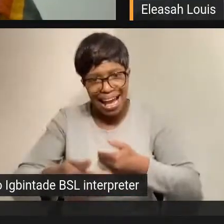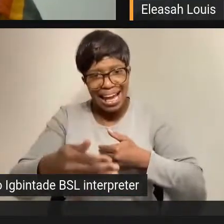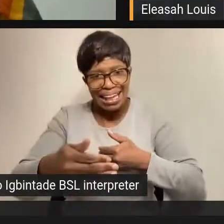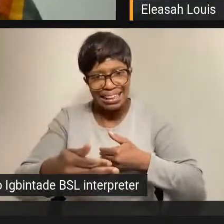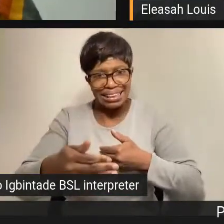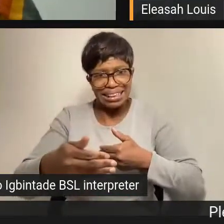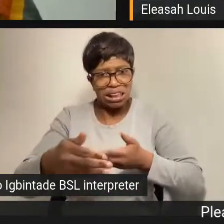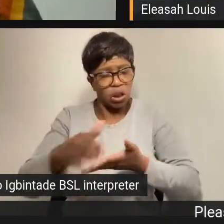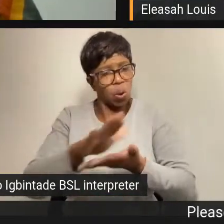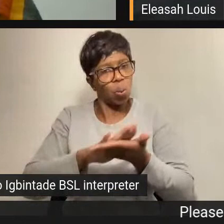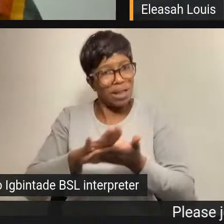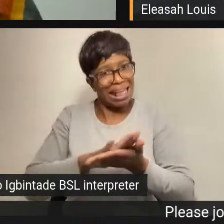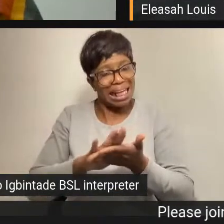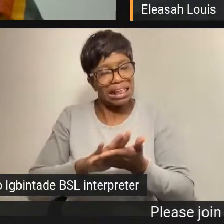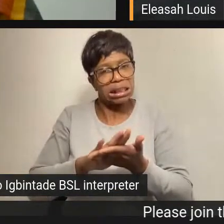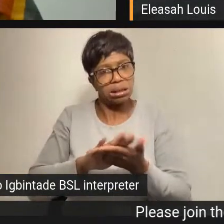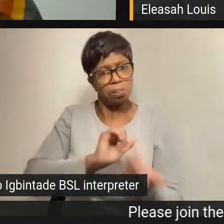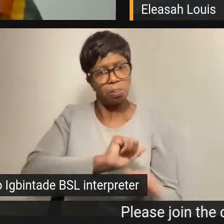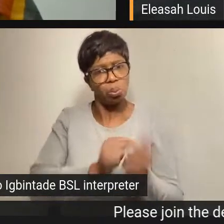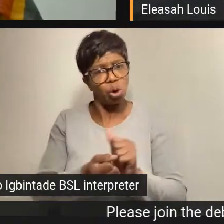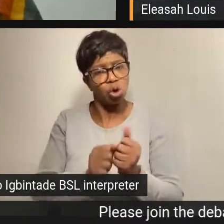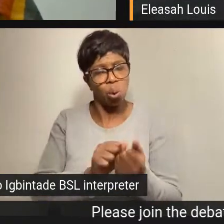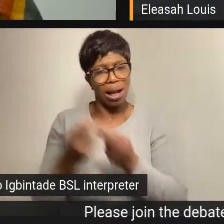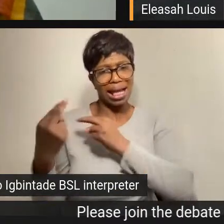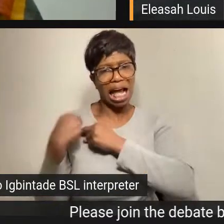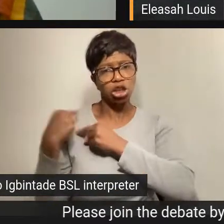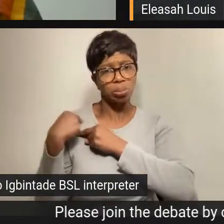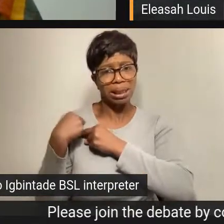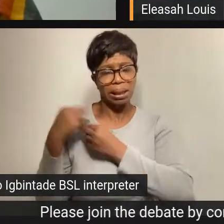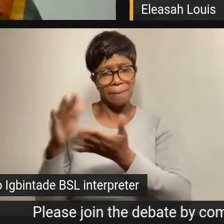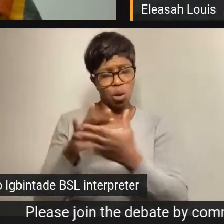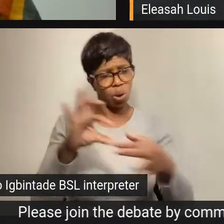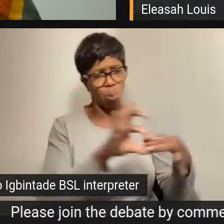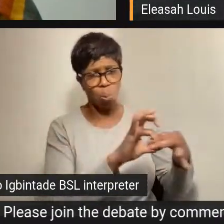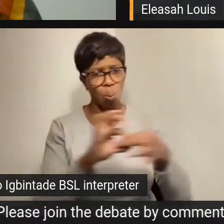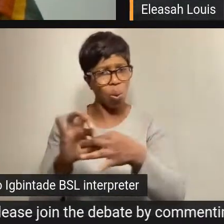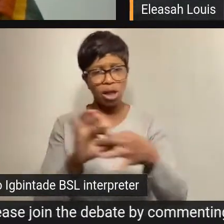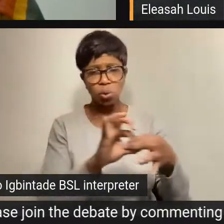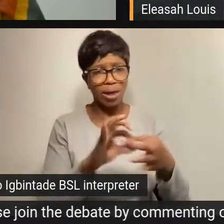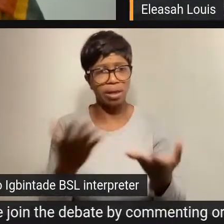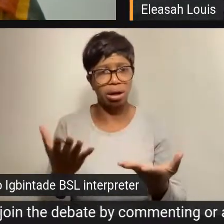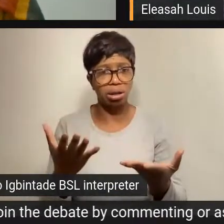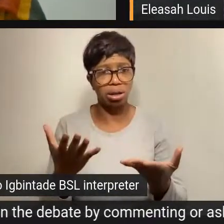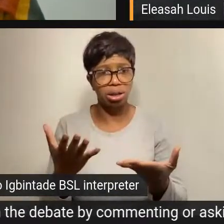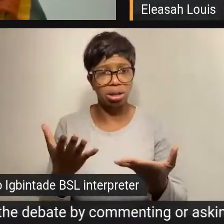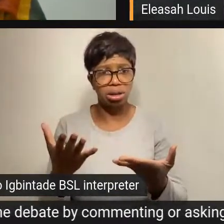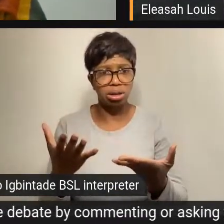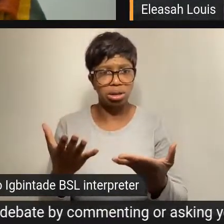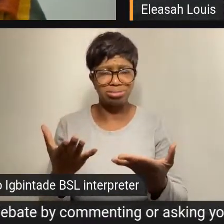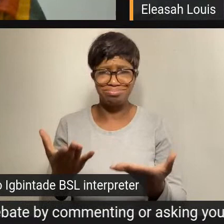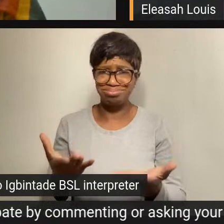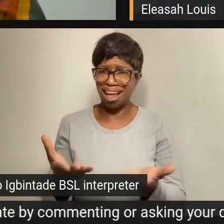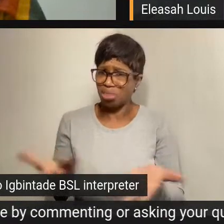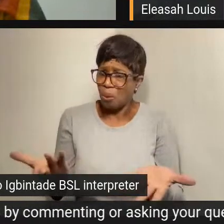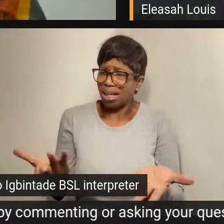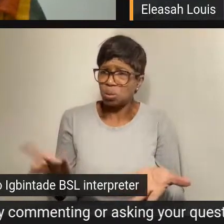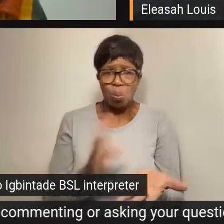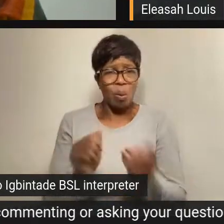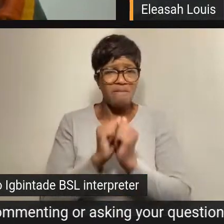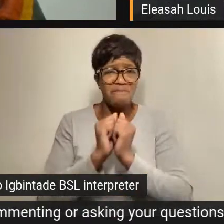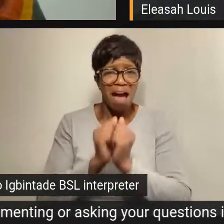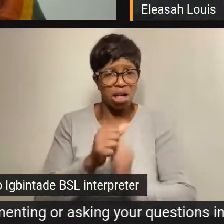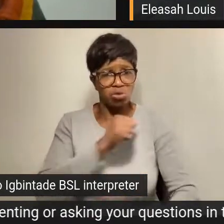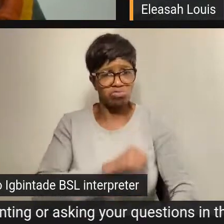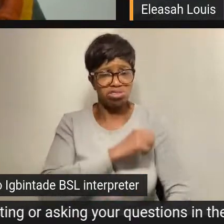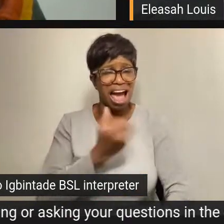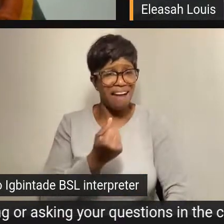that requires that mutual accountability so that we can work together, right? Otherwise, what value does Christianity have if